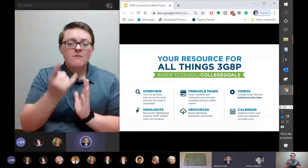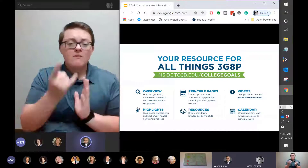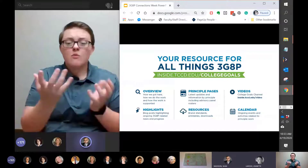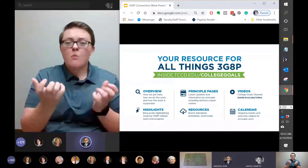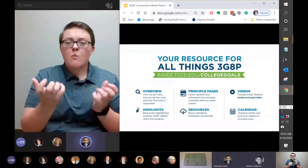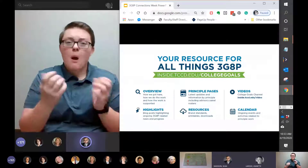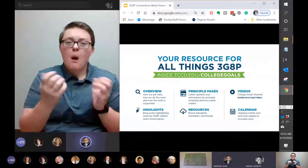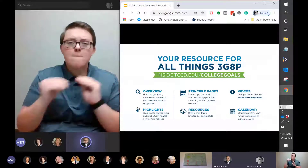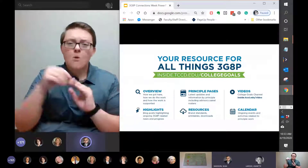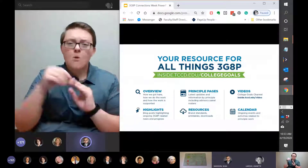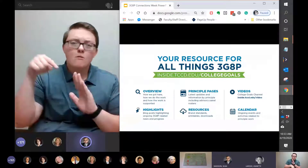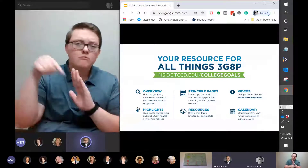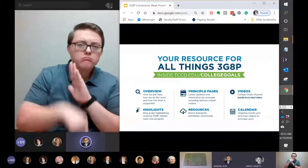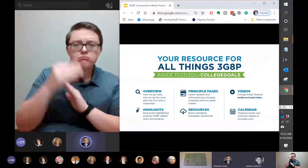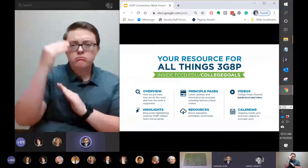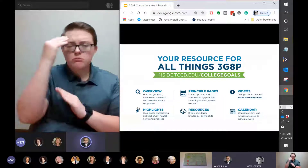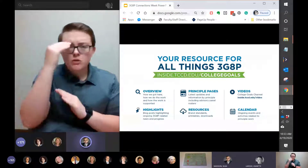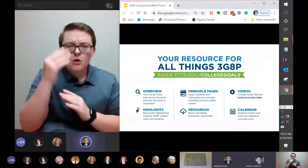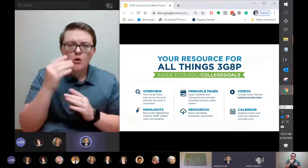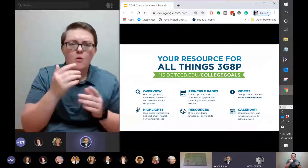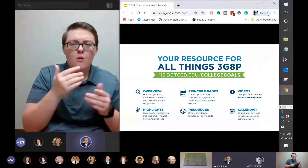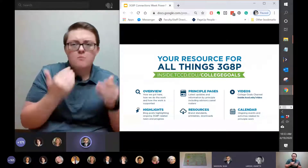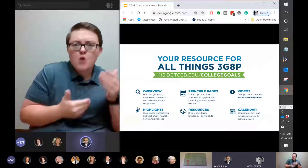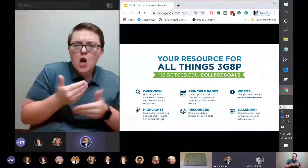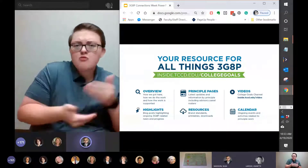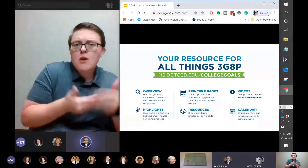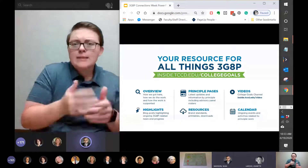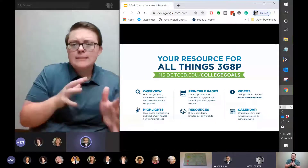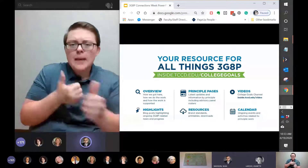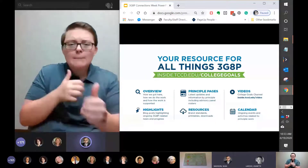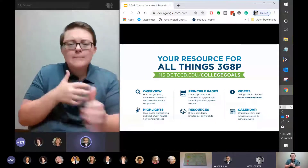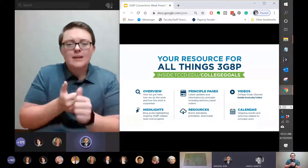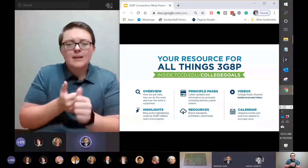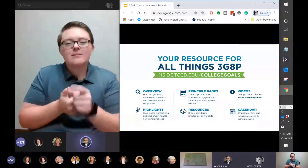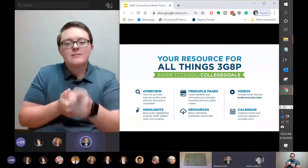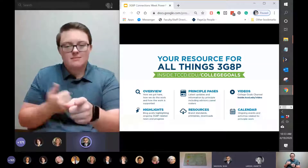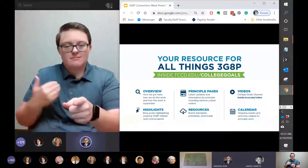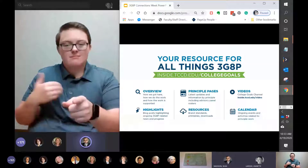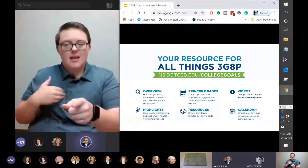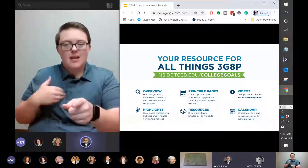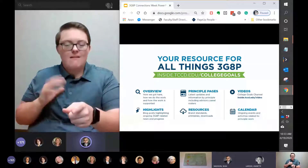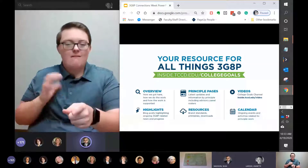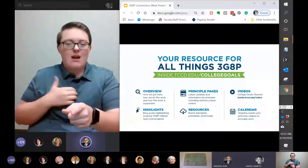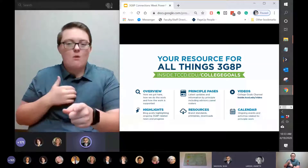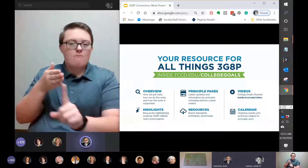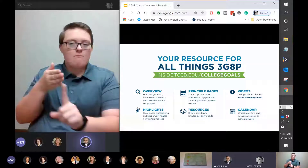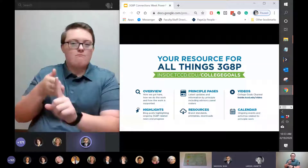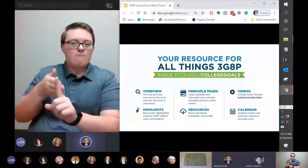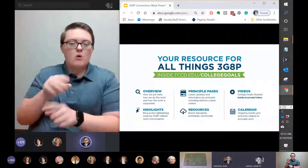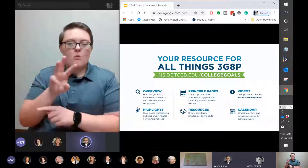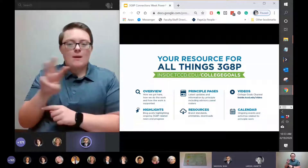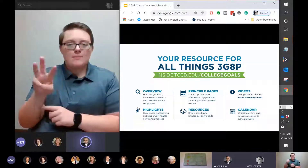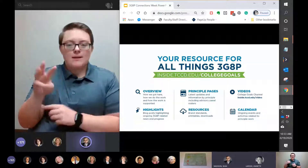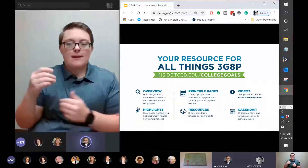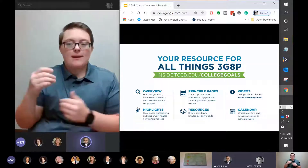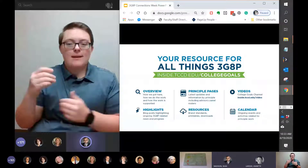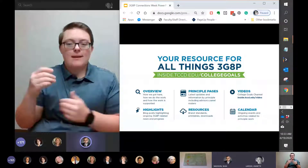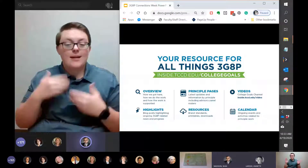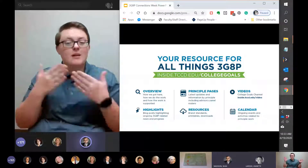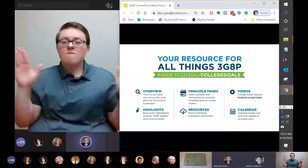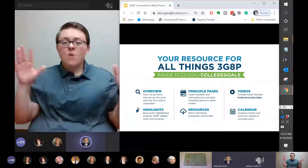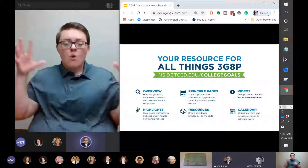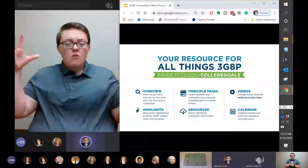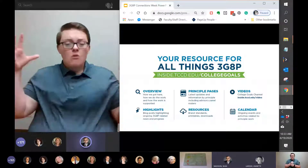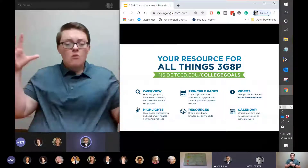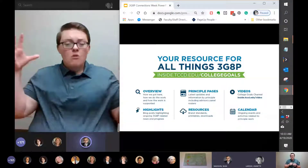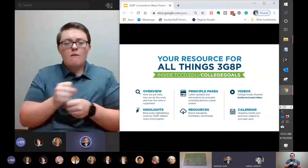the work and progress and updates, there's the landing page. And it includes the overview, the highlights, the principal